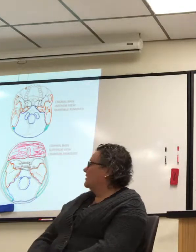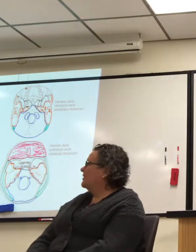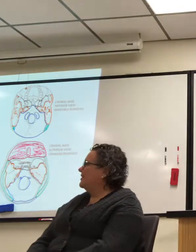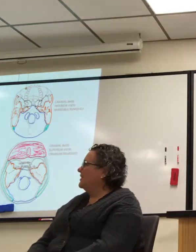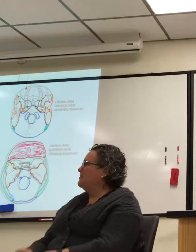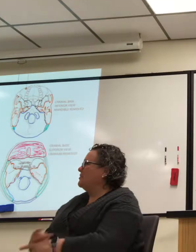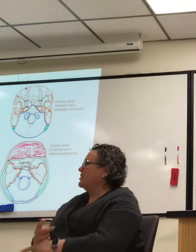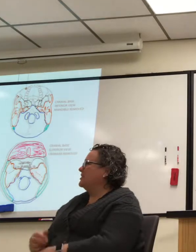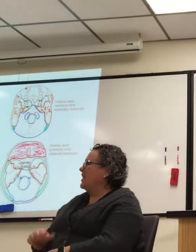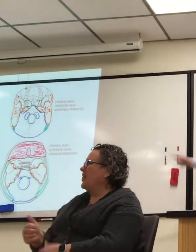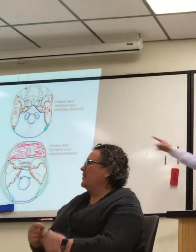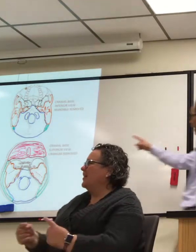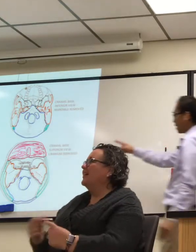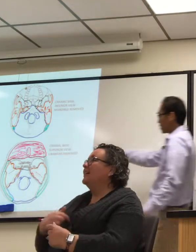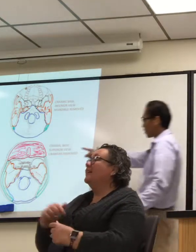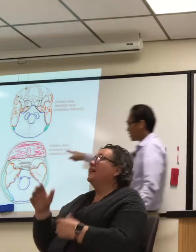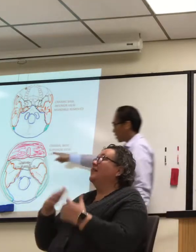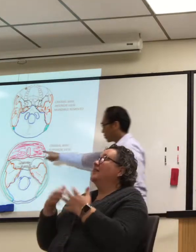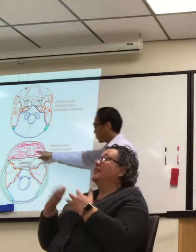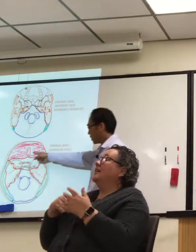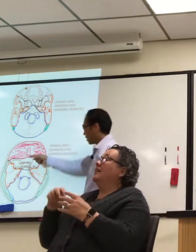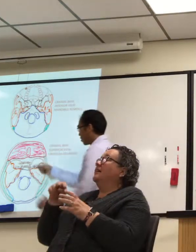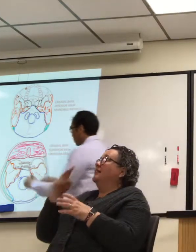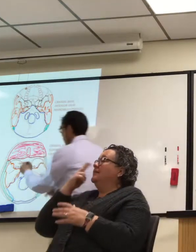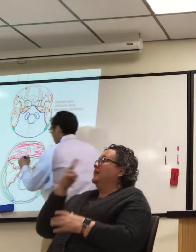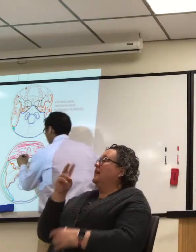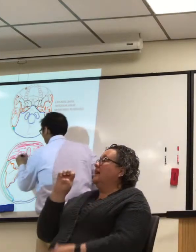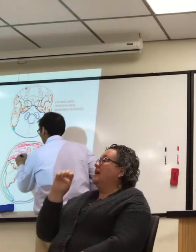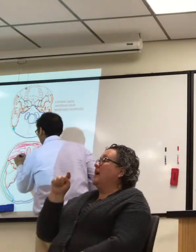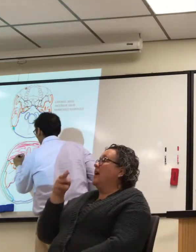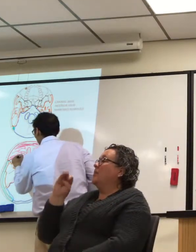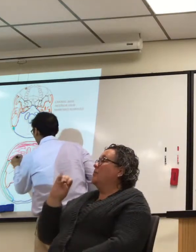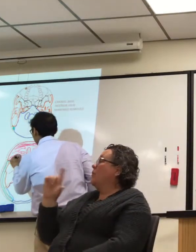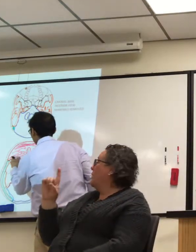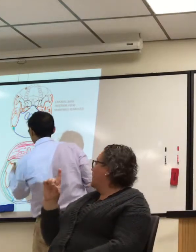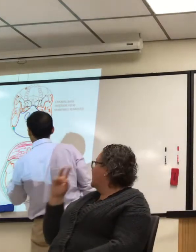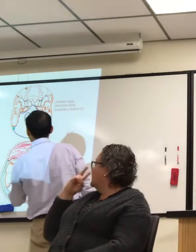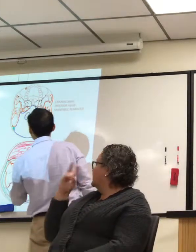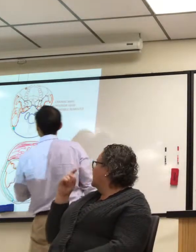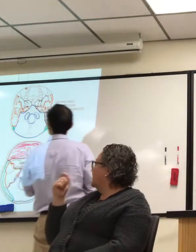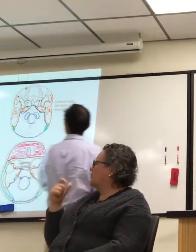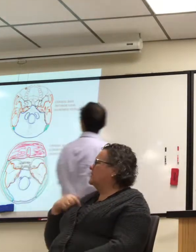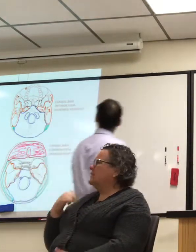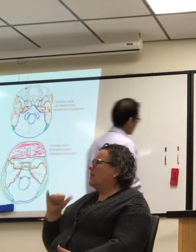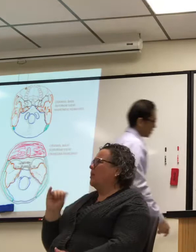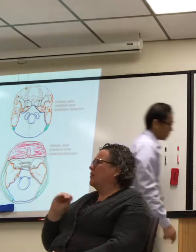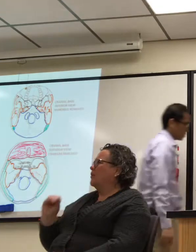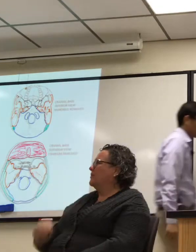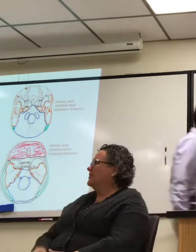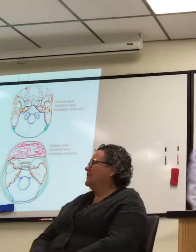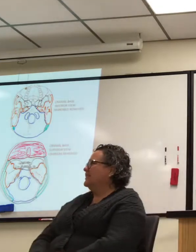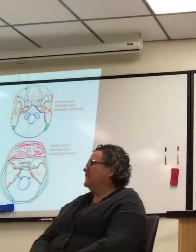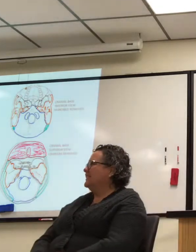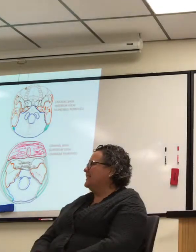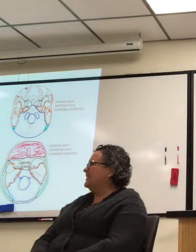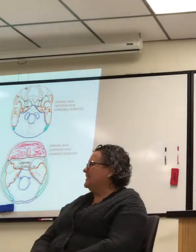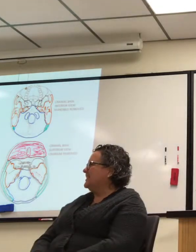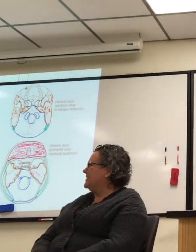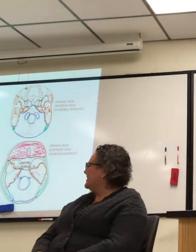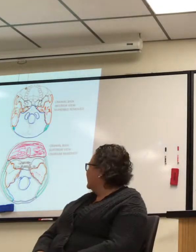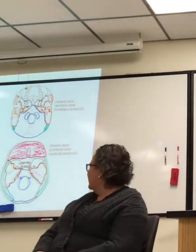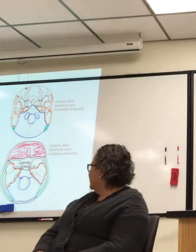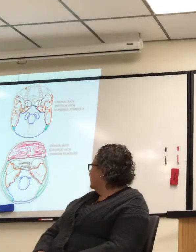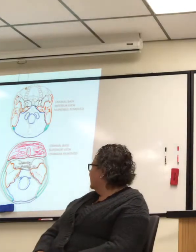Look for the ethmoid. I traced out a bit here because that's where the ethmoid is. Oh, it still got moved. Okay.